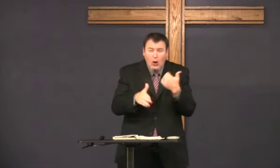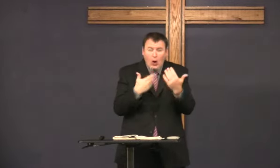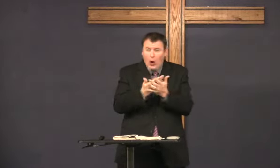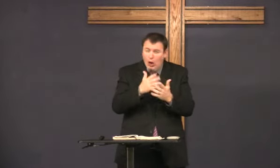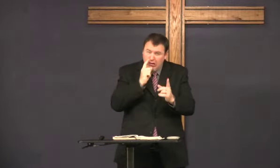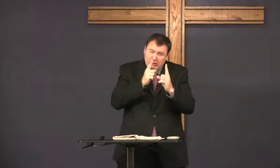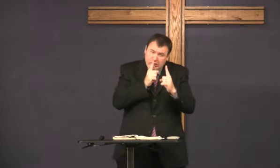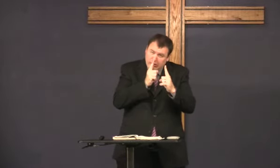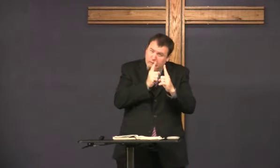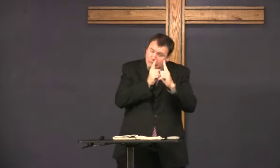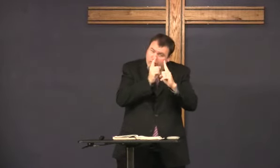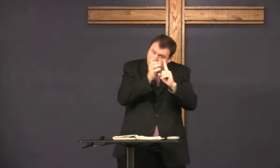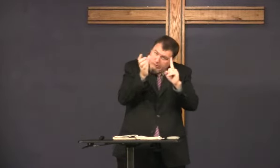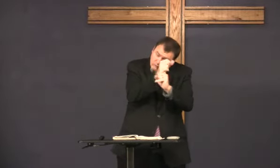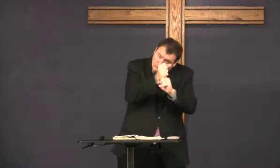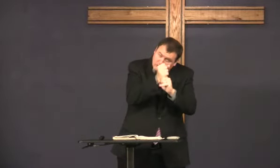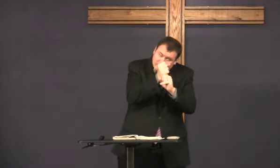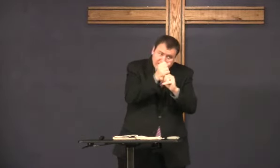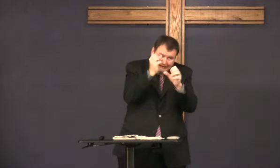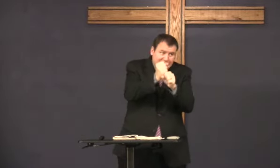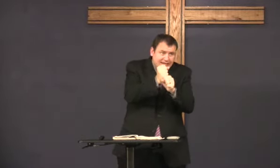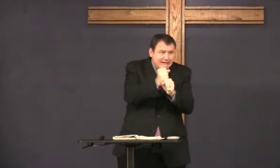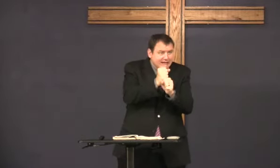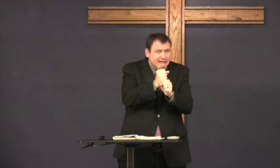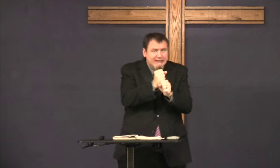Get wisdom with all you're getting. Get.